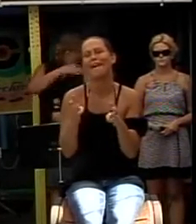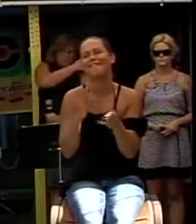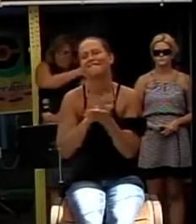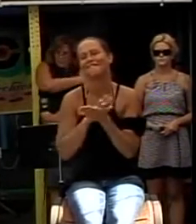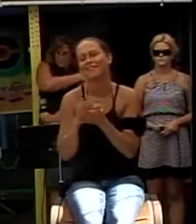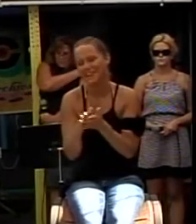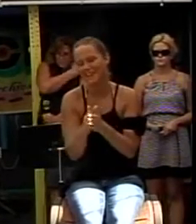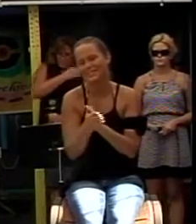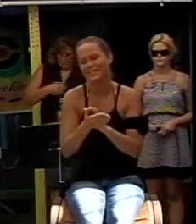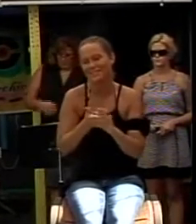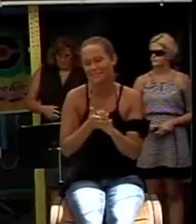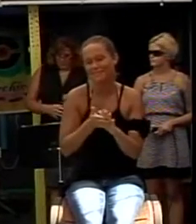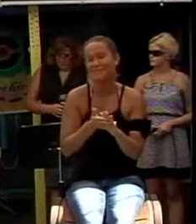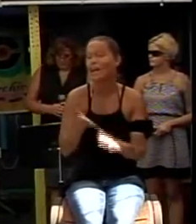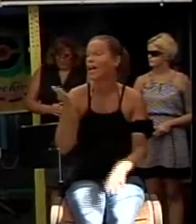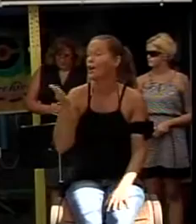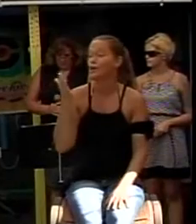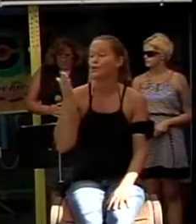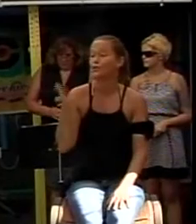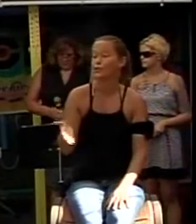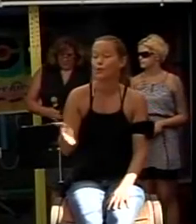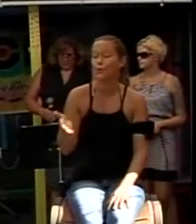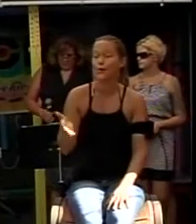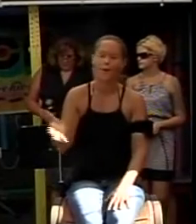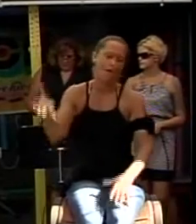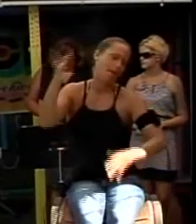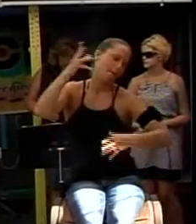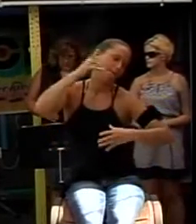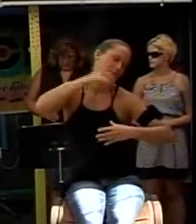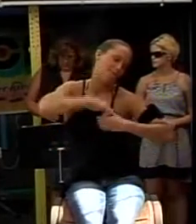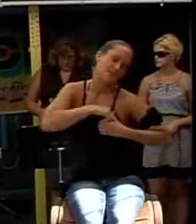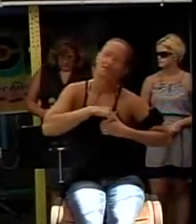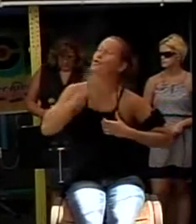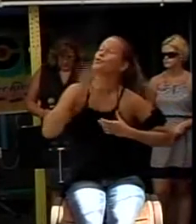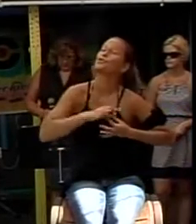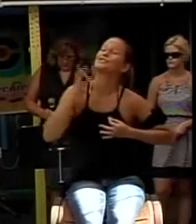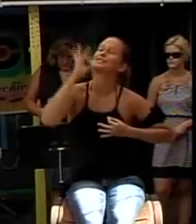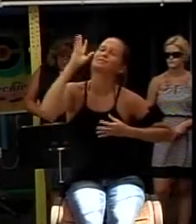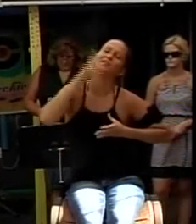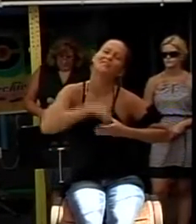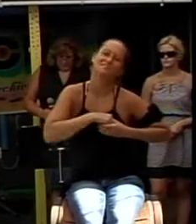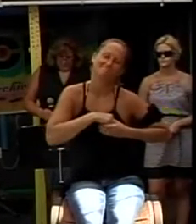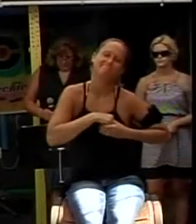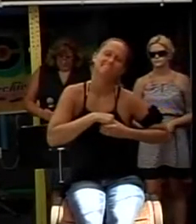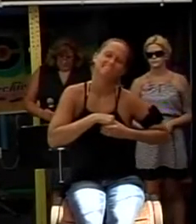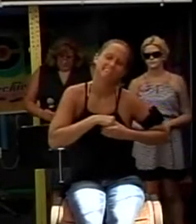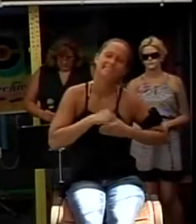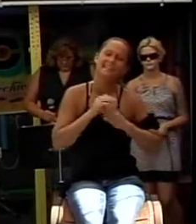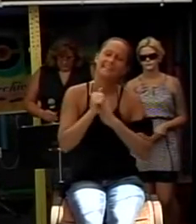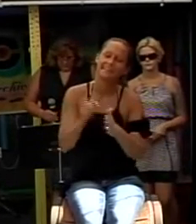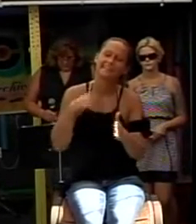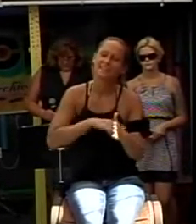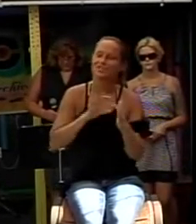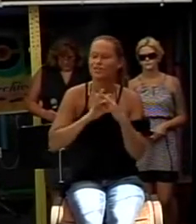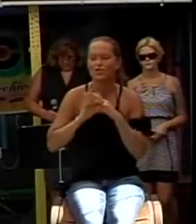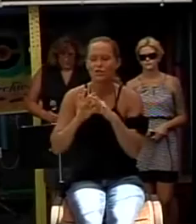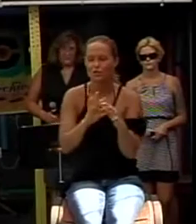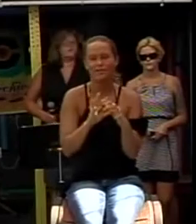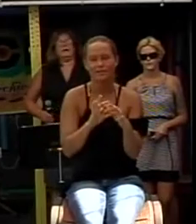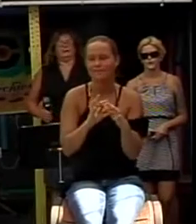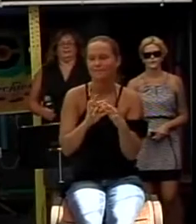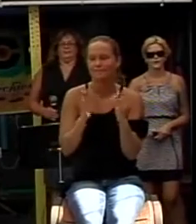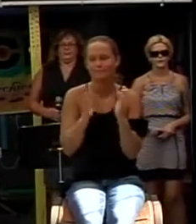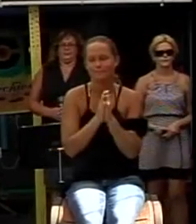you will place your spirit in us and lead us and guide us into unity, not division. Father, I pray this in Jesus' name.